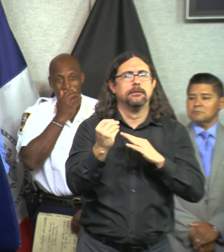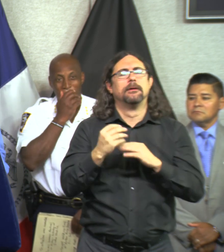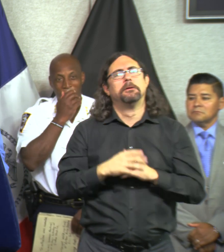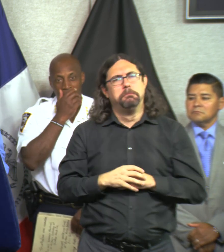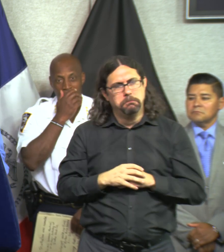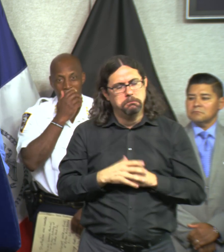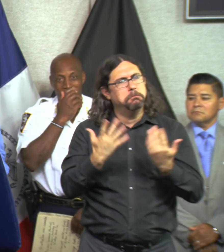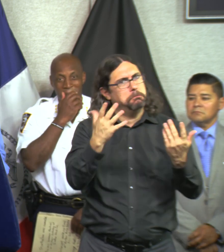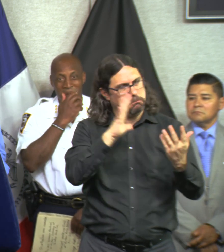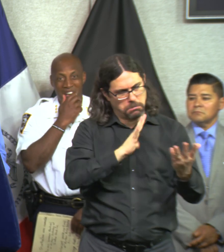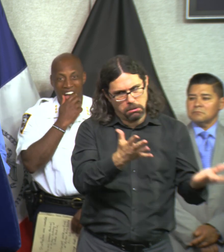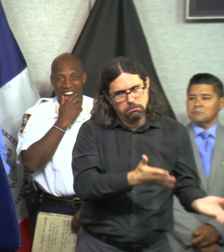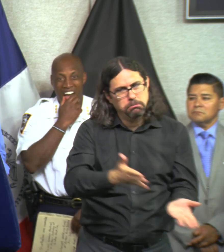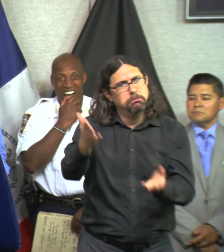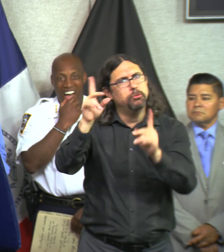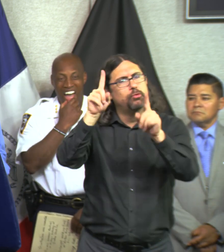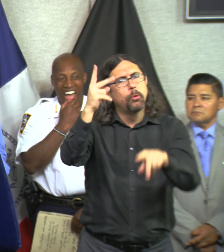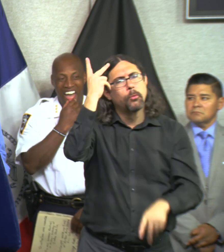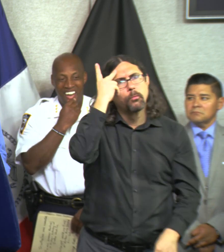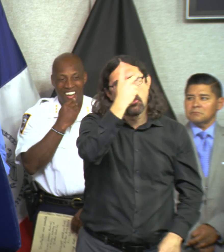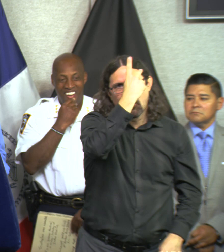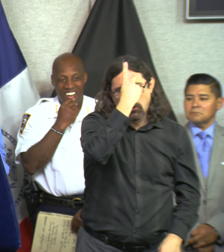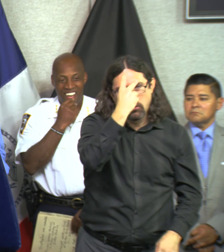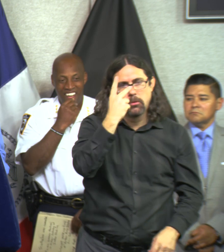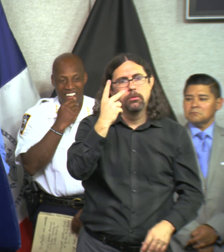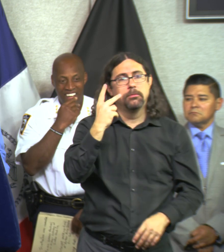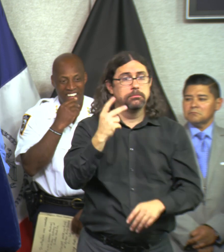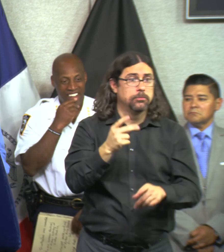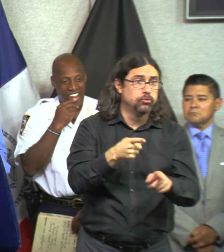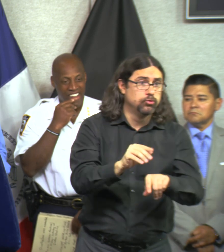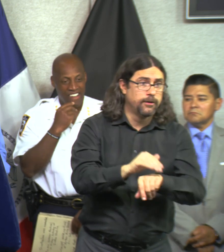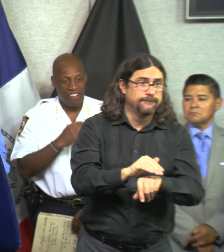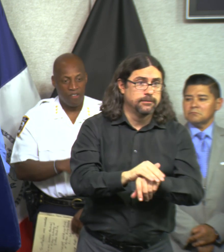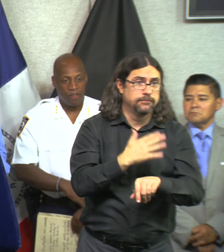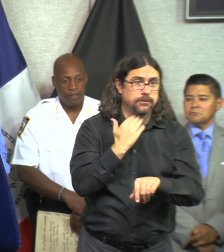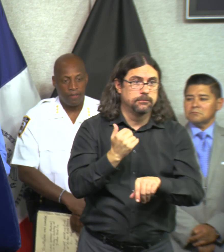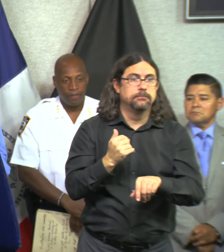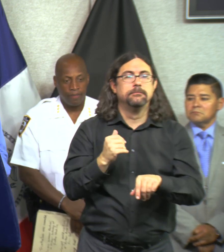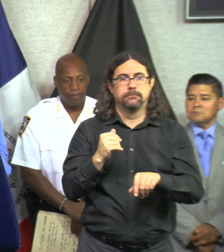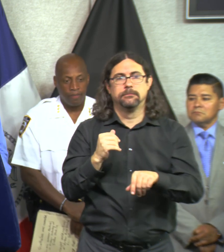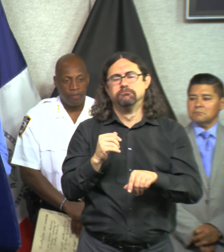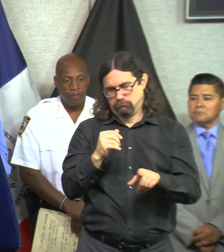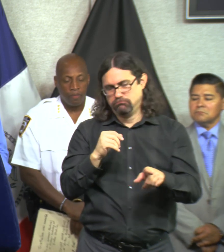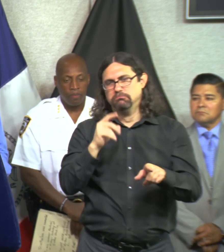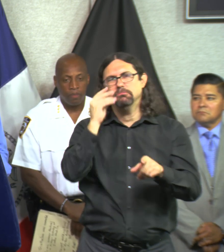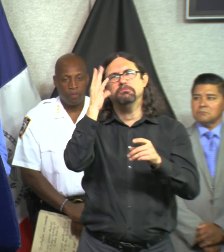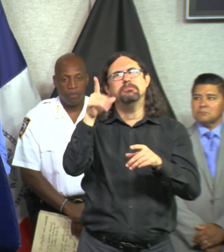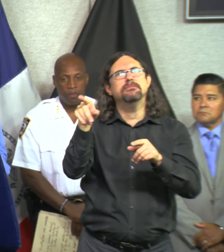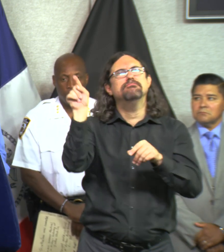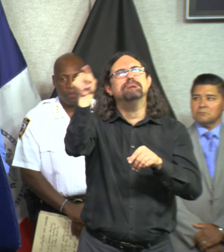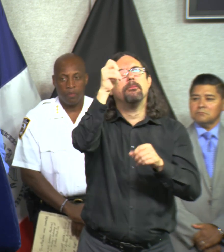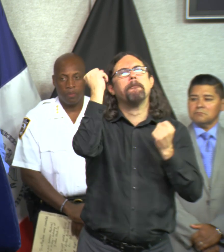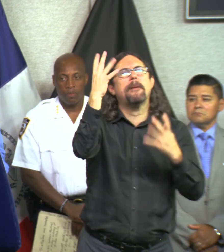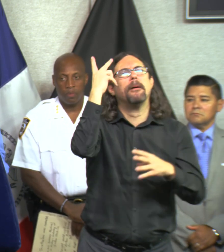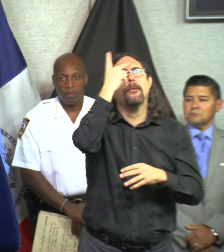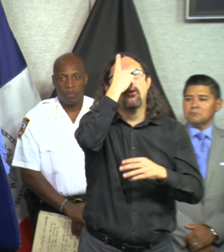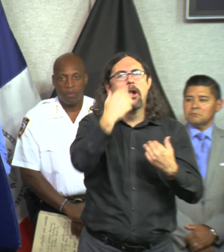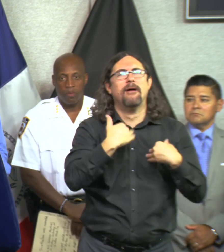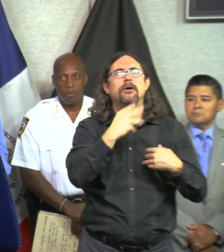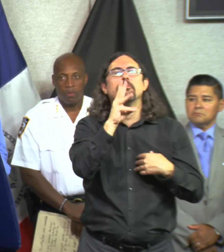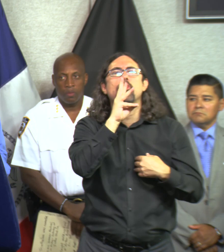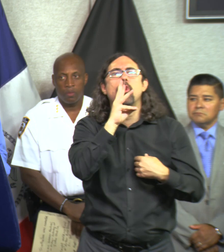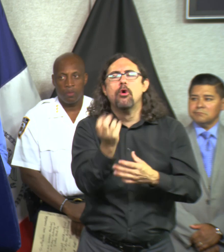on till dark. For the city pools, our Olympic-sized pools and our intermediate pools will be open until 8